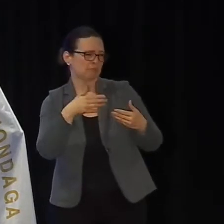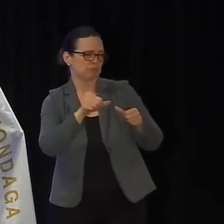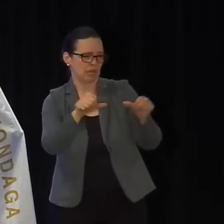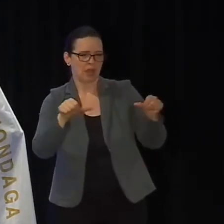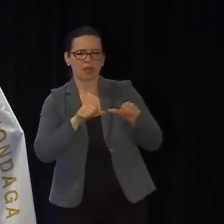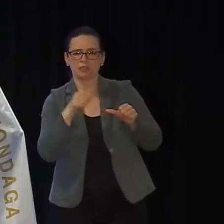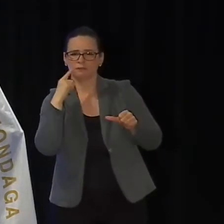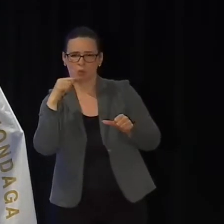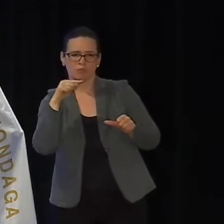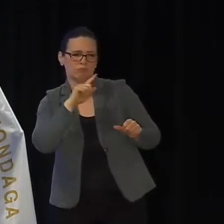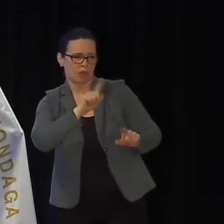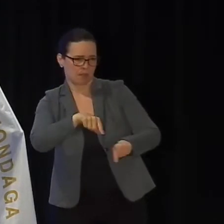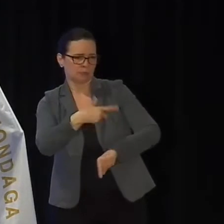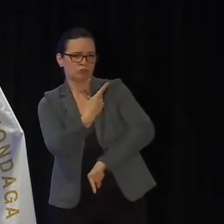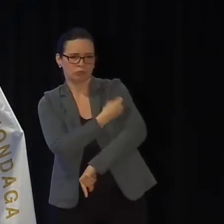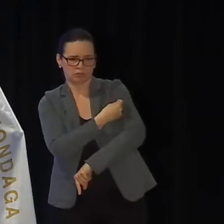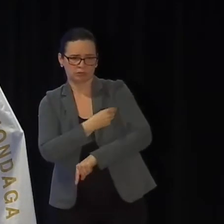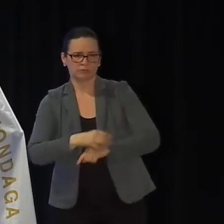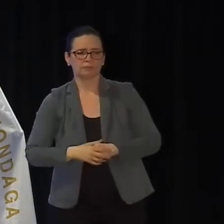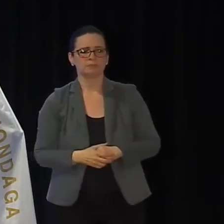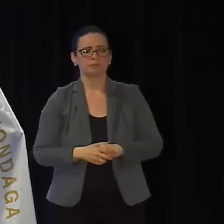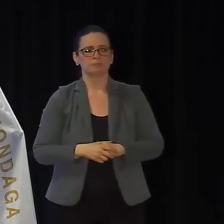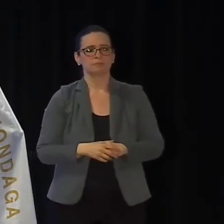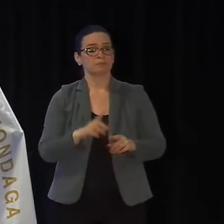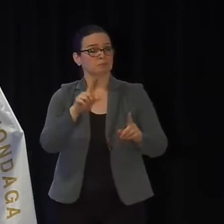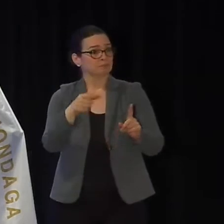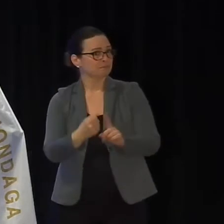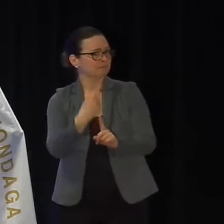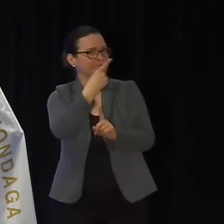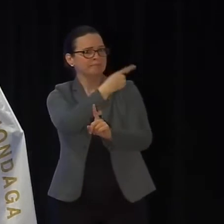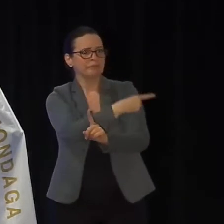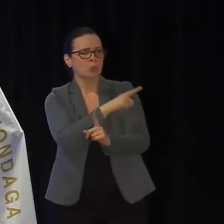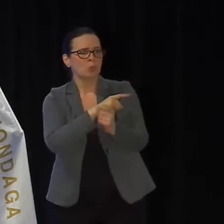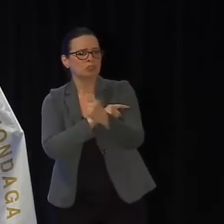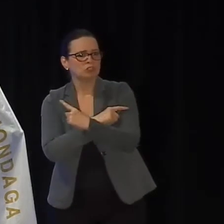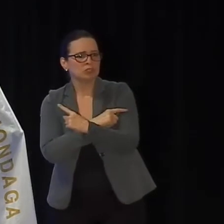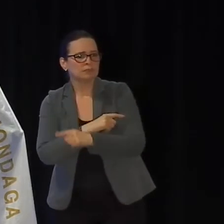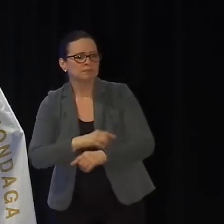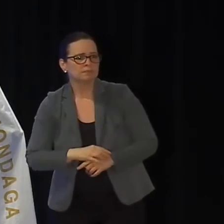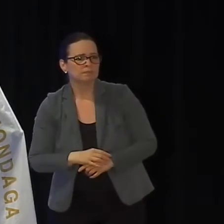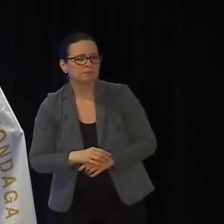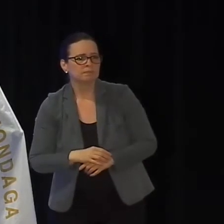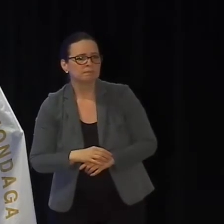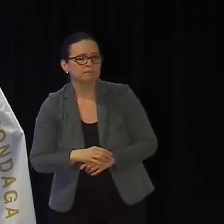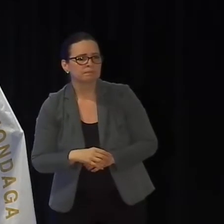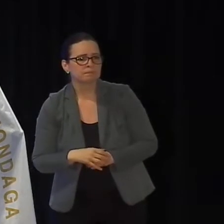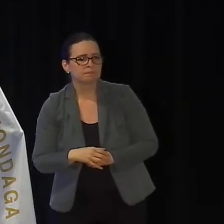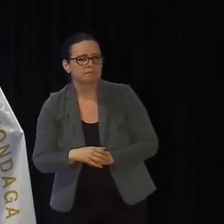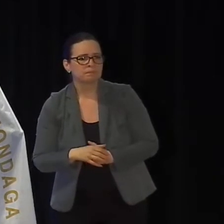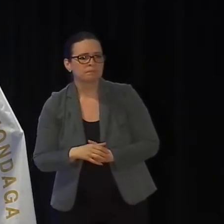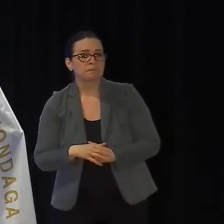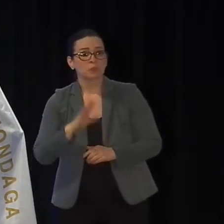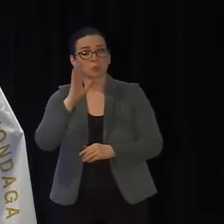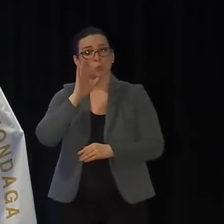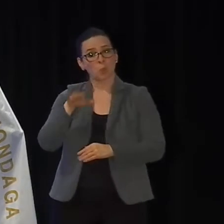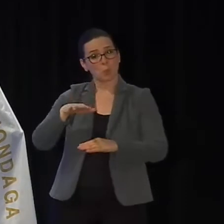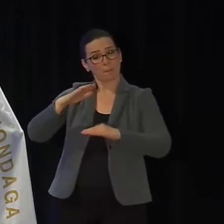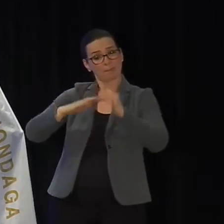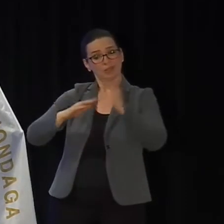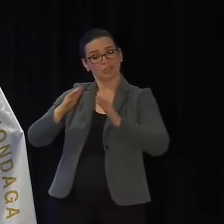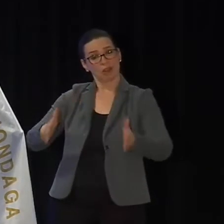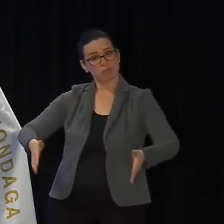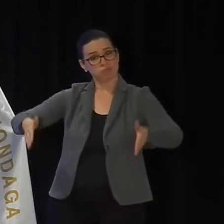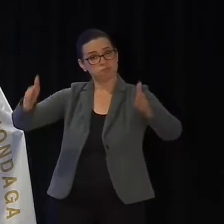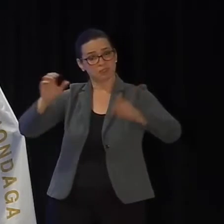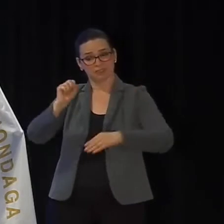On a completely different topic, I have a few questions about Skyline. How long has the county been making those annual payments of